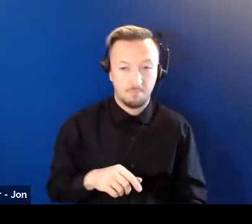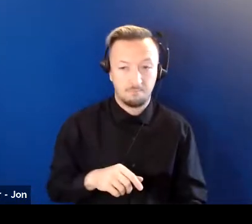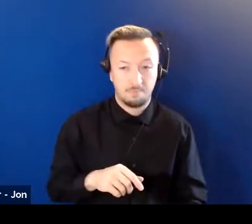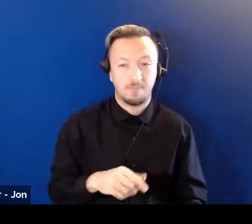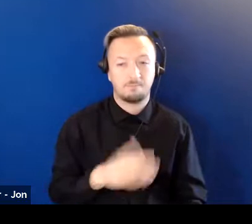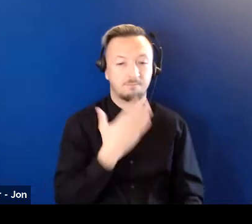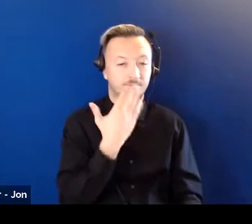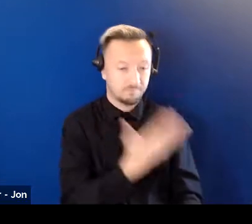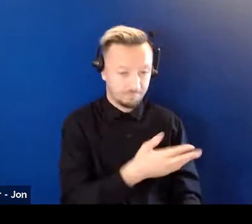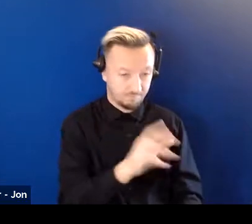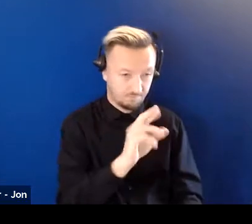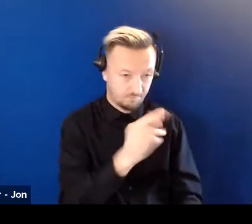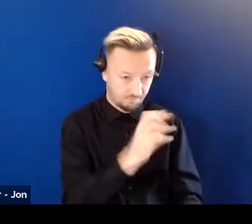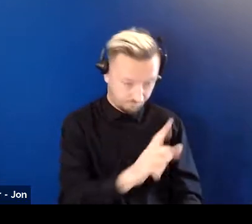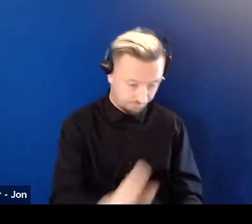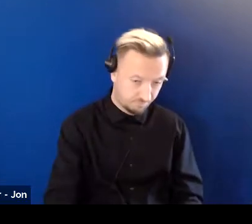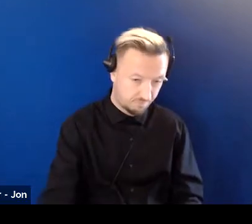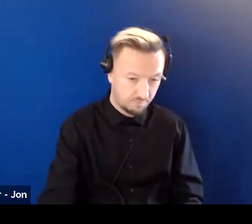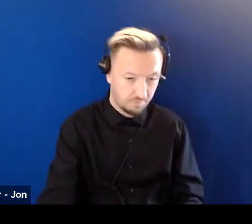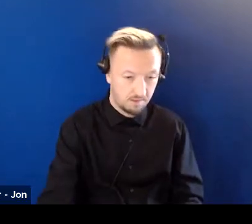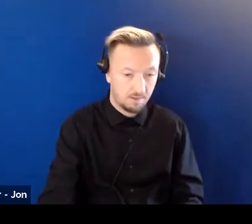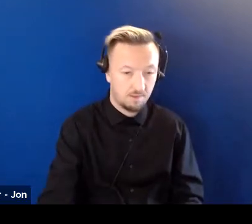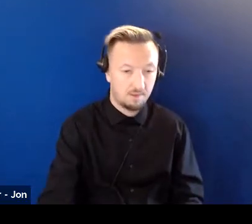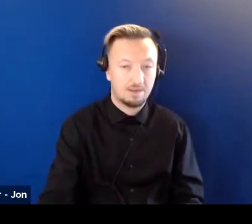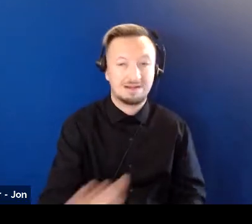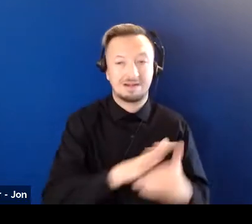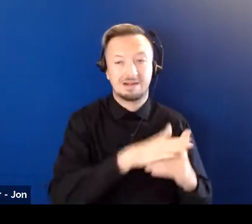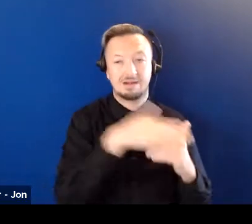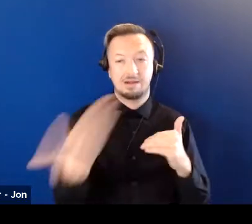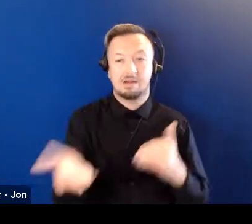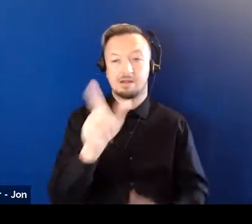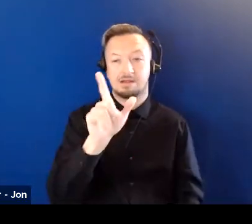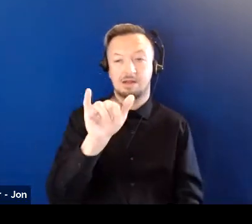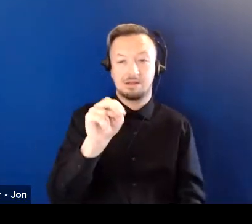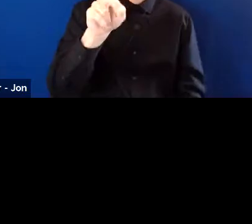Thanks, Rochelle. Next, we'll go to Linda.